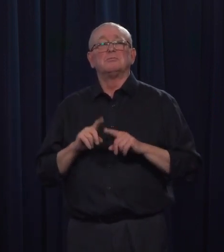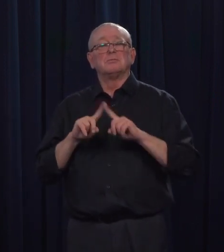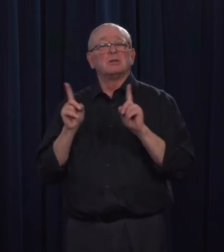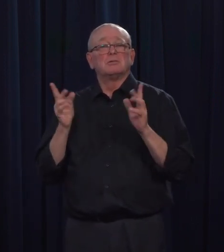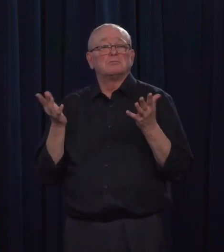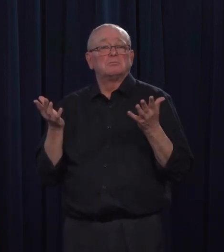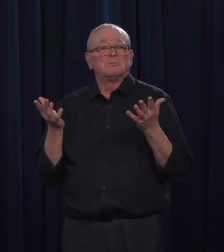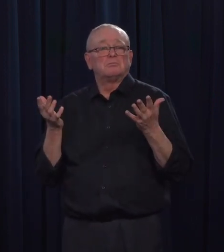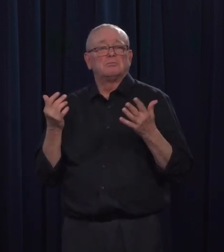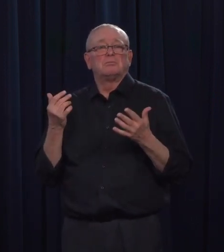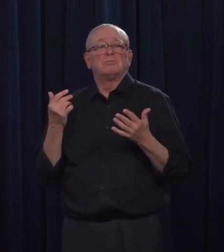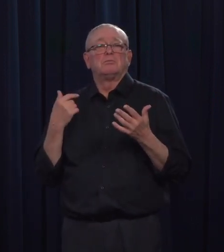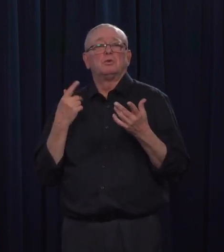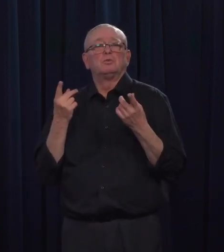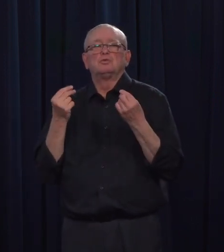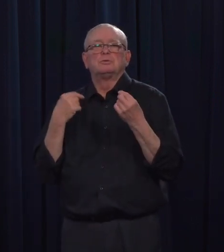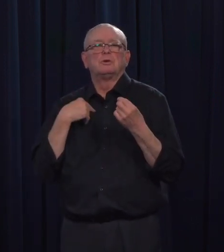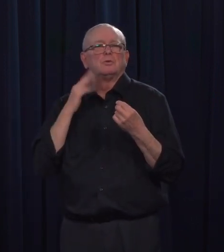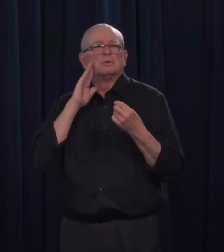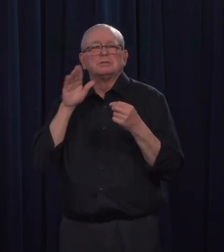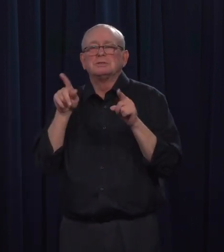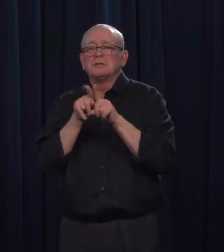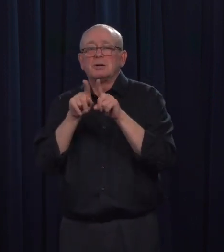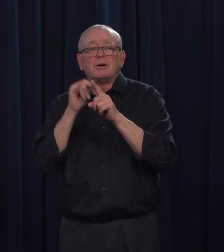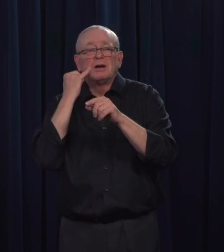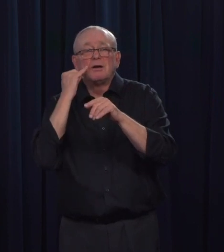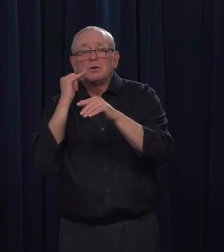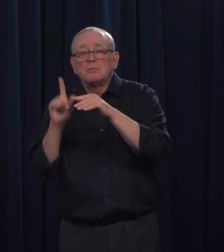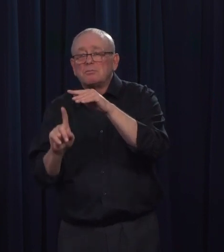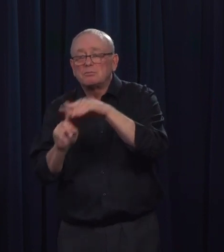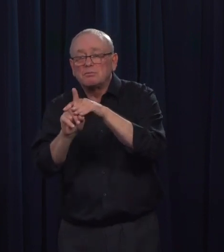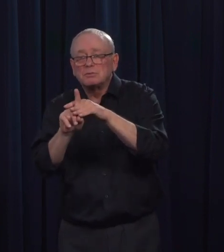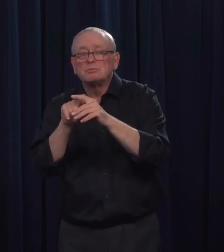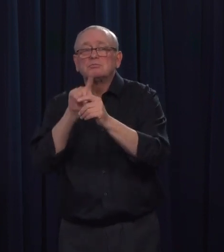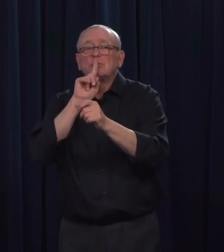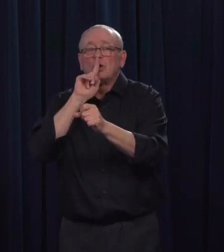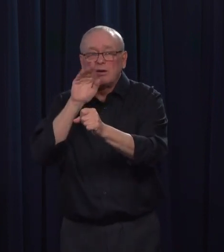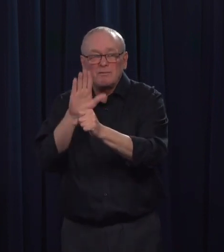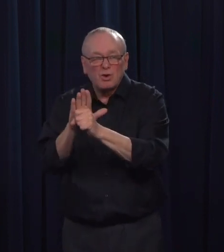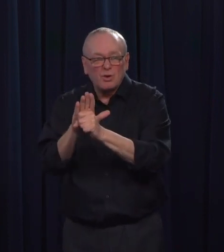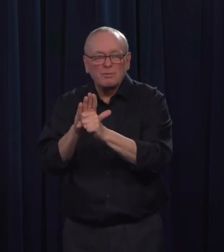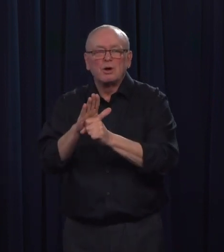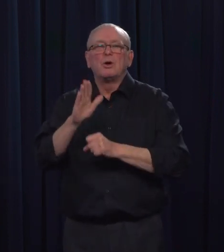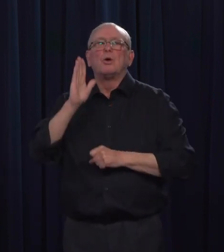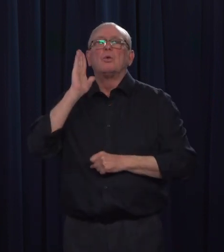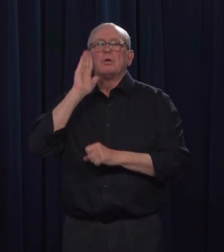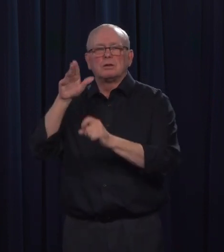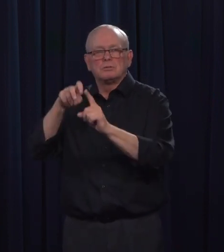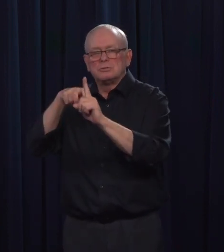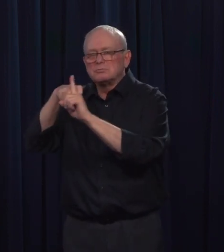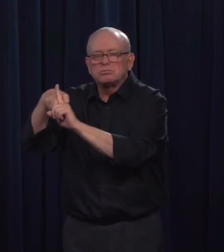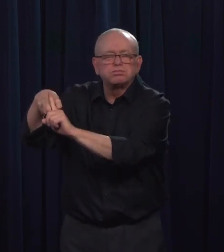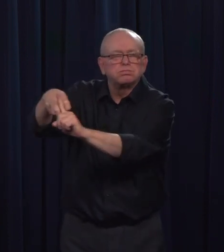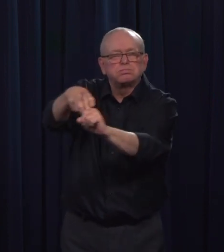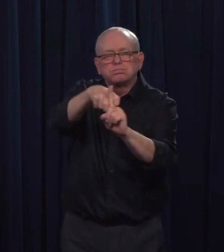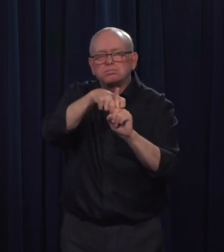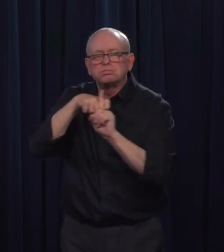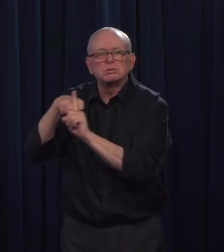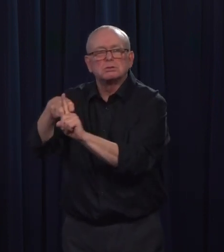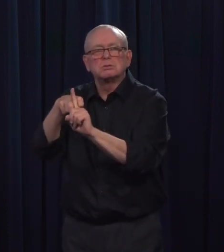have a confirmed case and we're doing that close contact tracing and investigation, which is that people are notified if